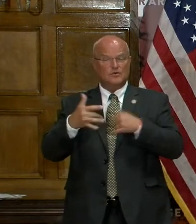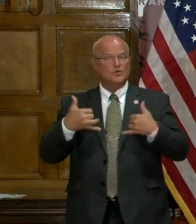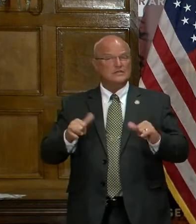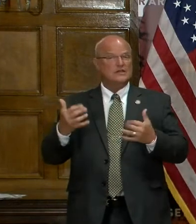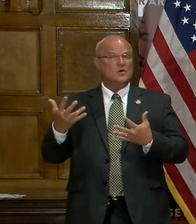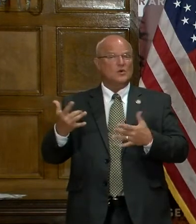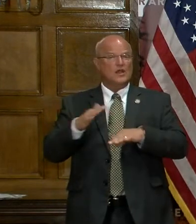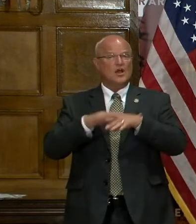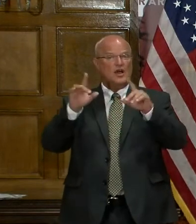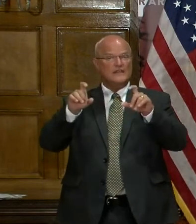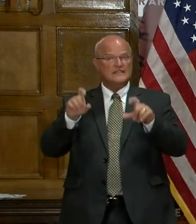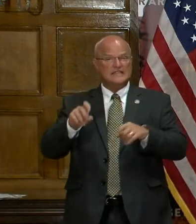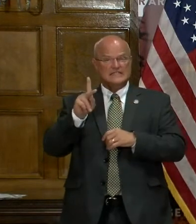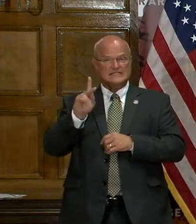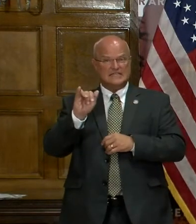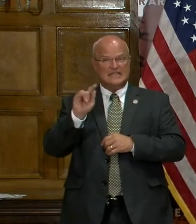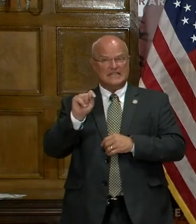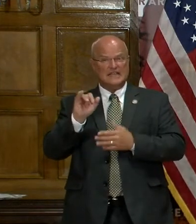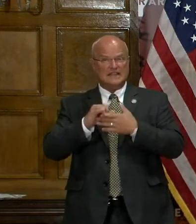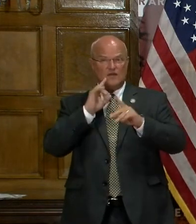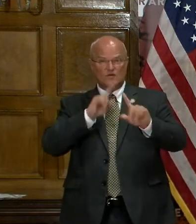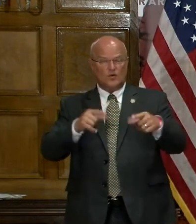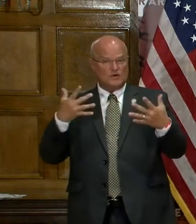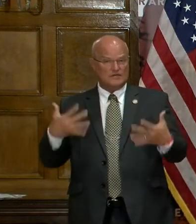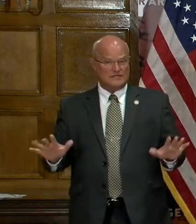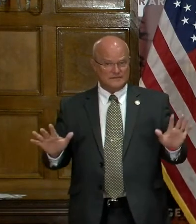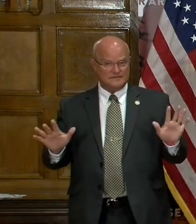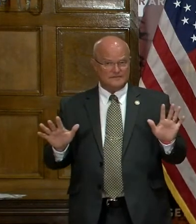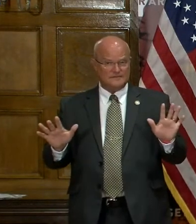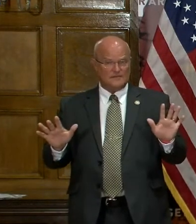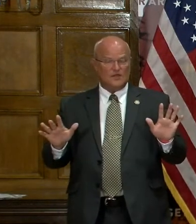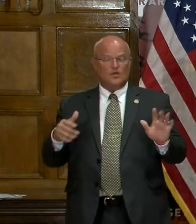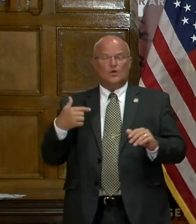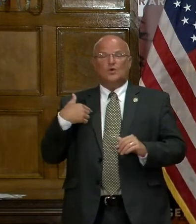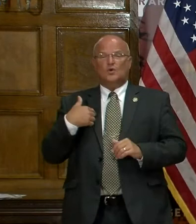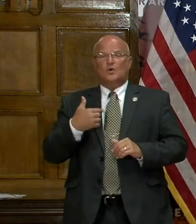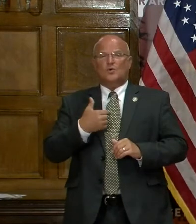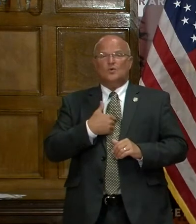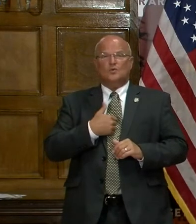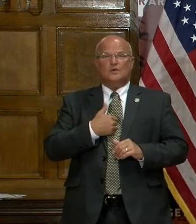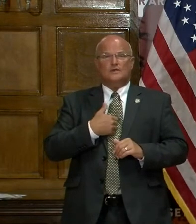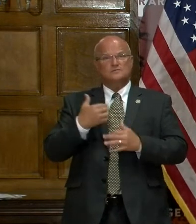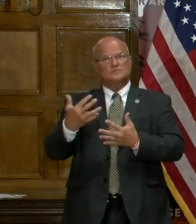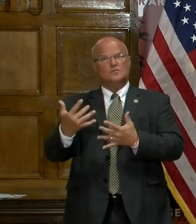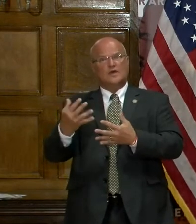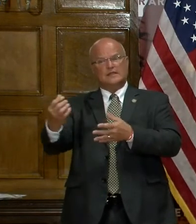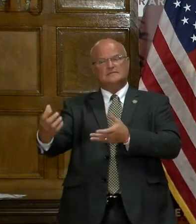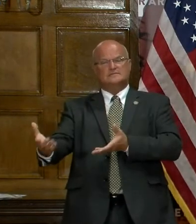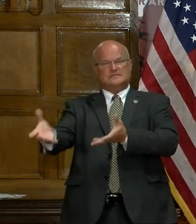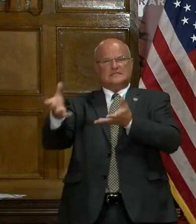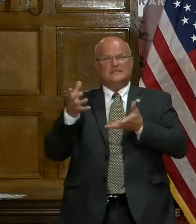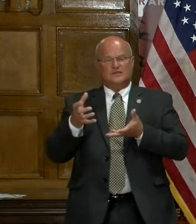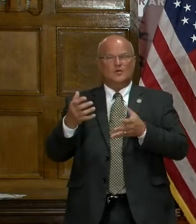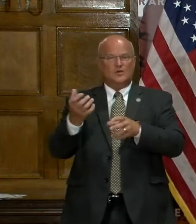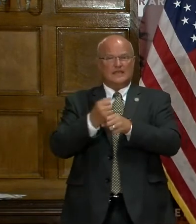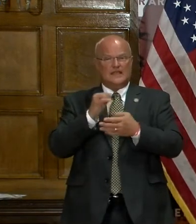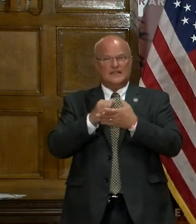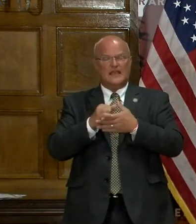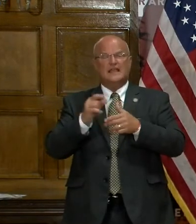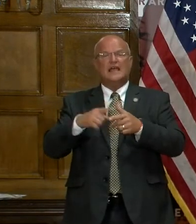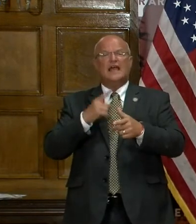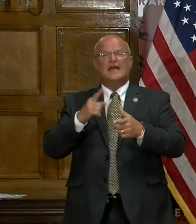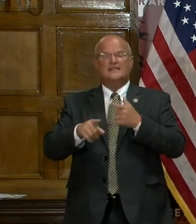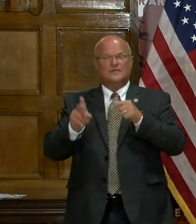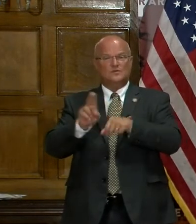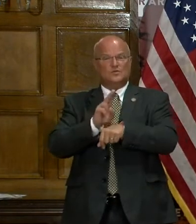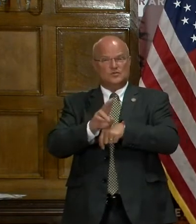the testing kits that we have ordered, that we are waiting delivery on. We get those, that we're going to